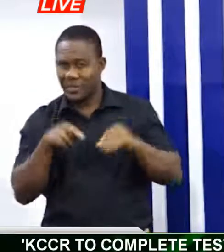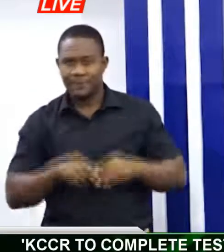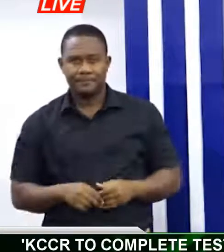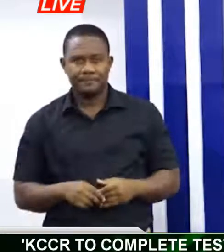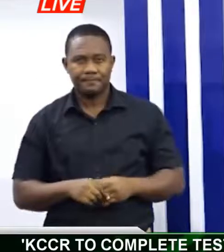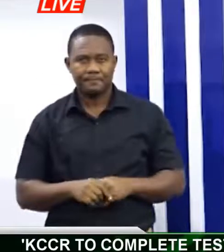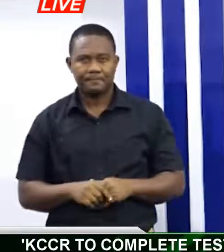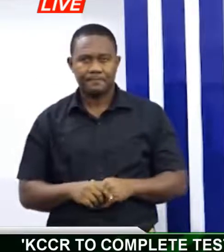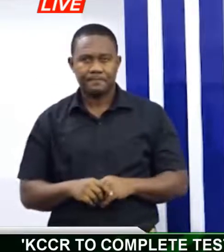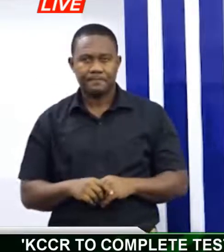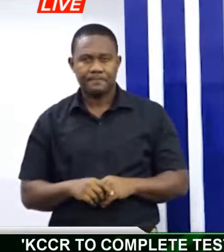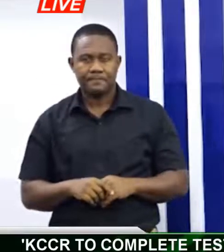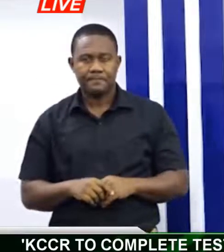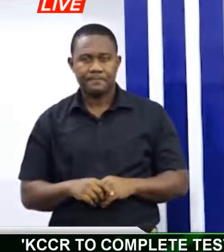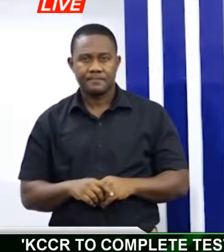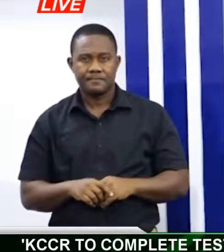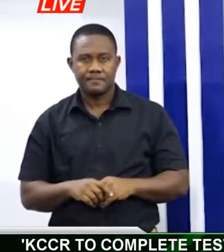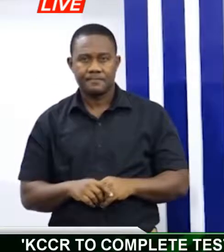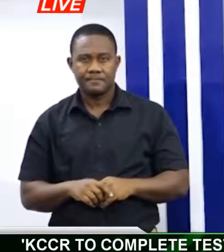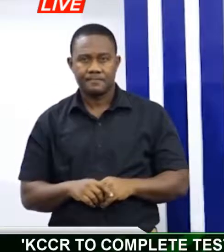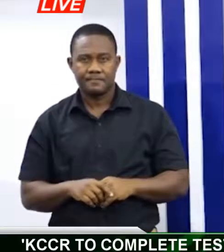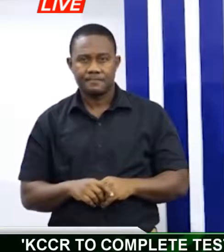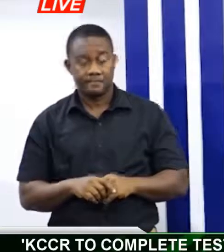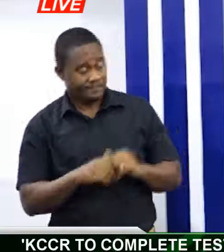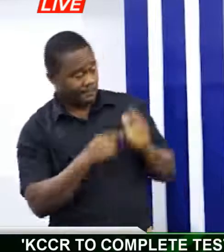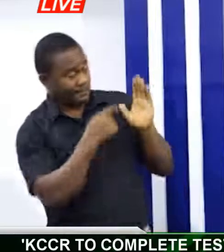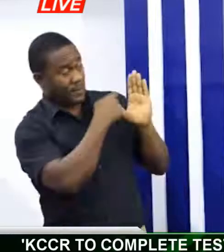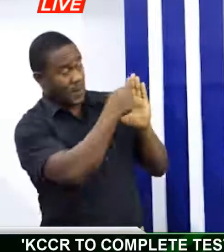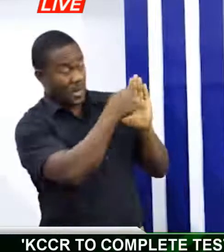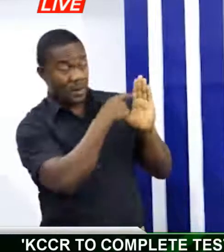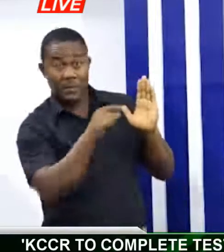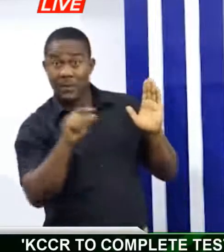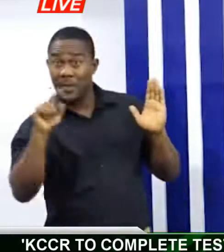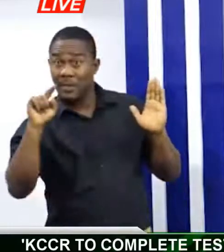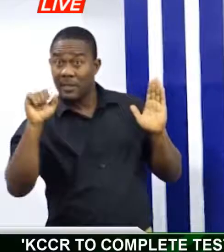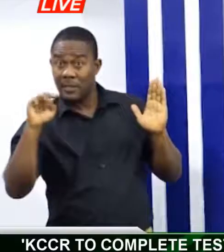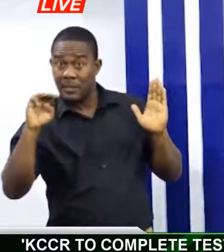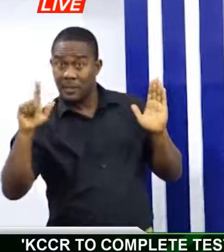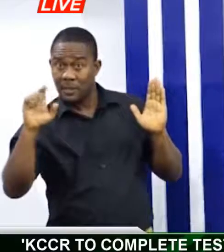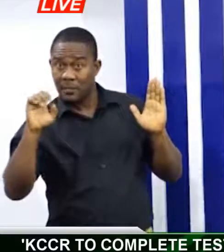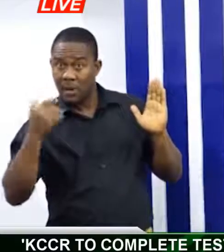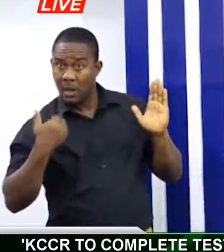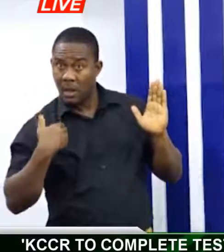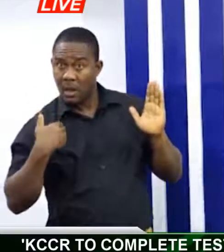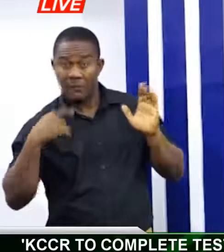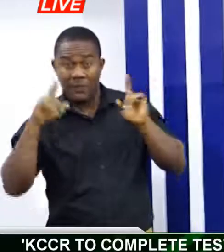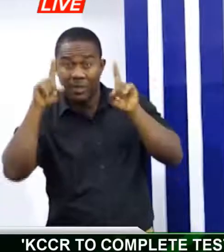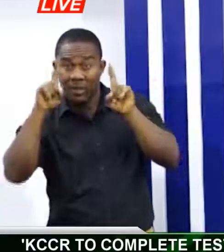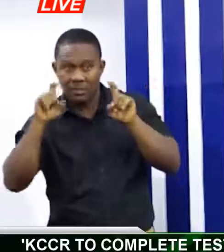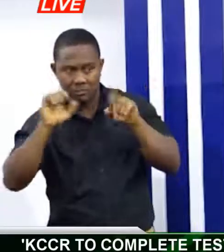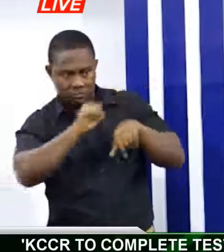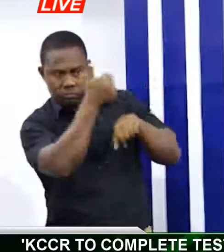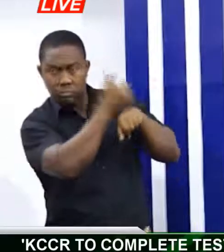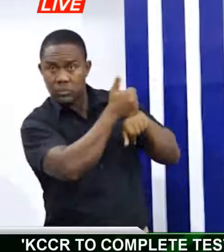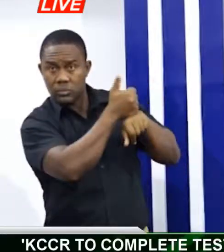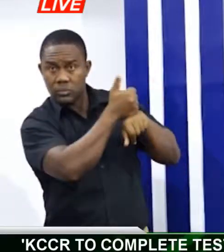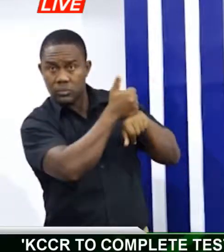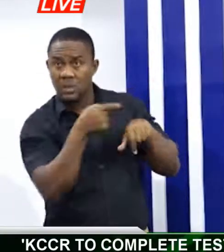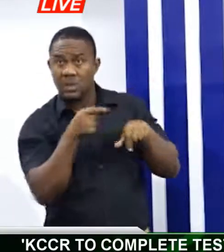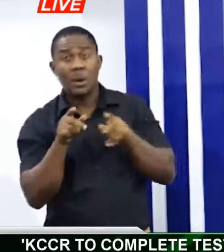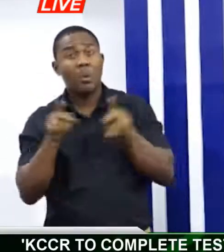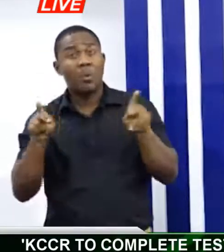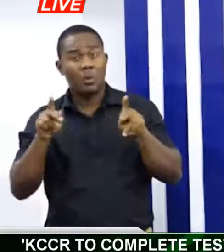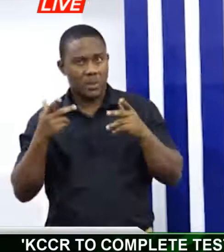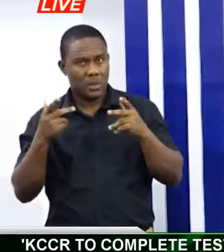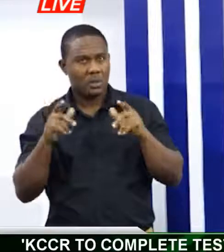As I speak, Tamale has testing established. This is at the public health lab at the Tamale